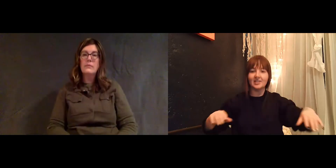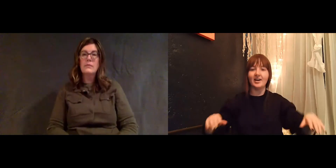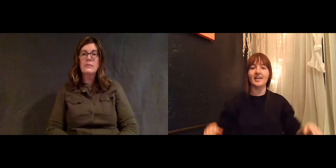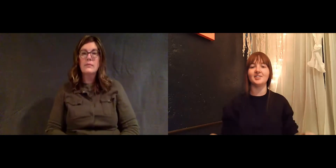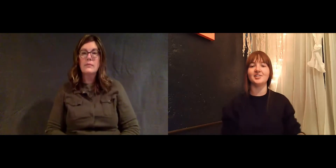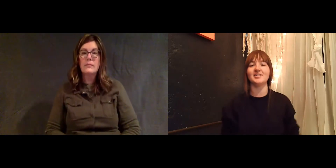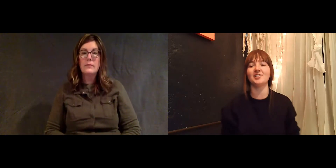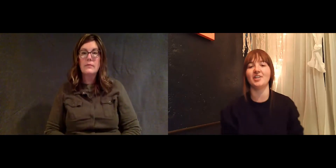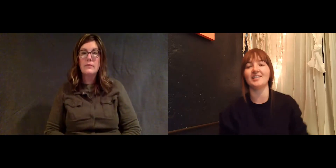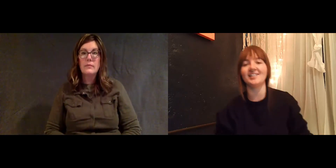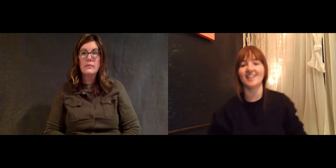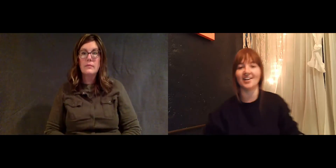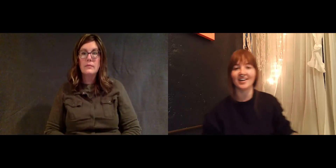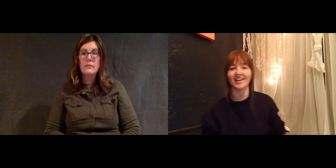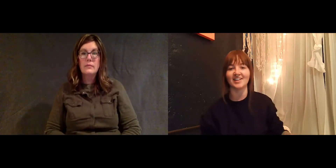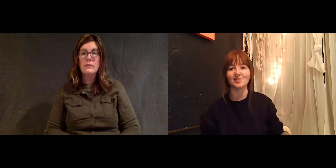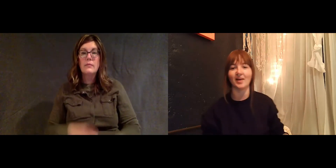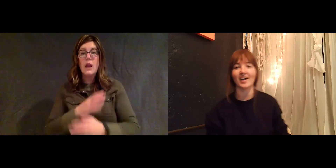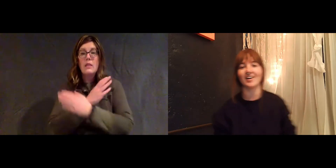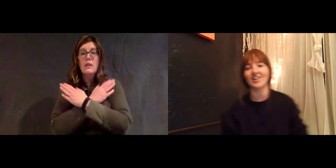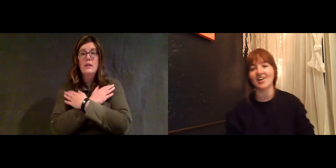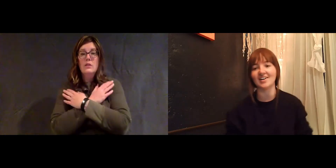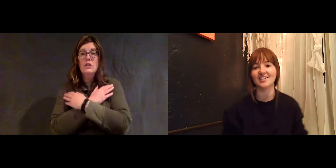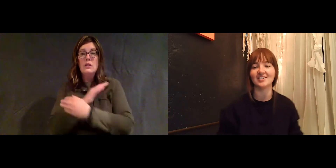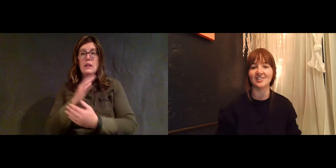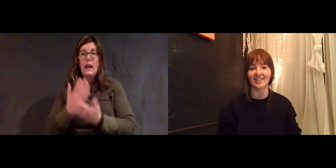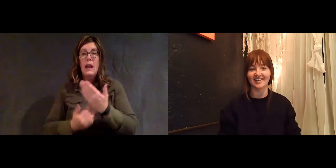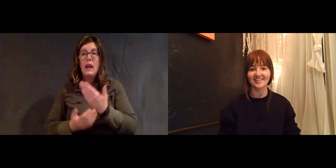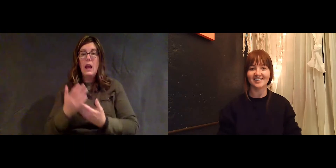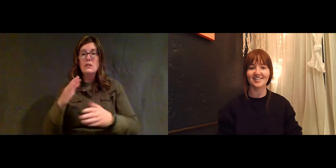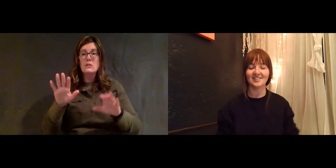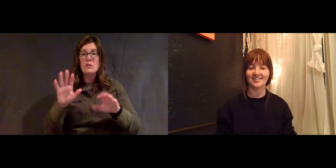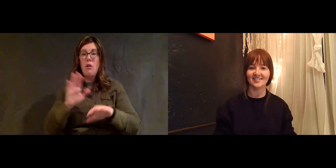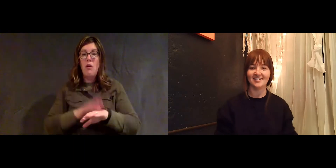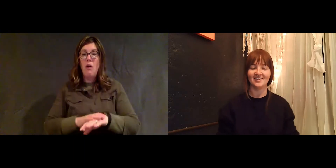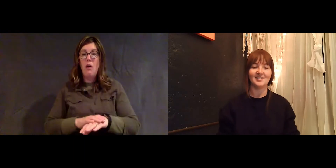And then go ahead and just gently set your hands back on your knees.